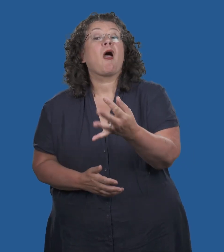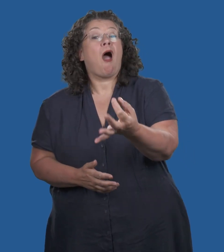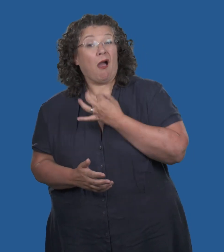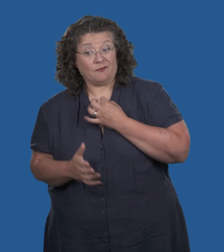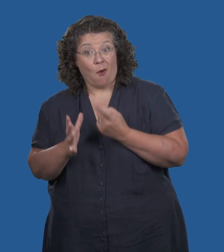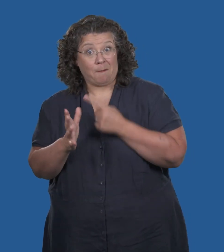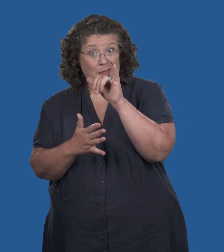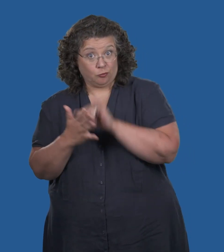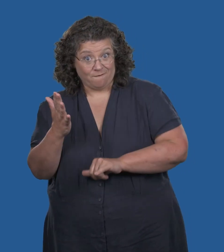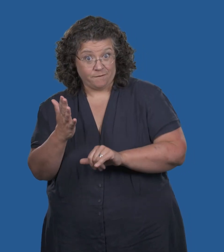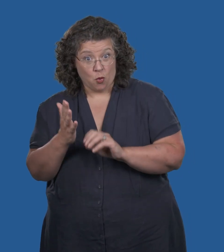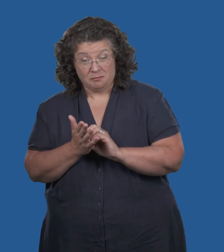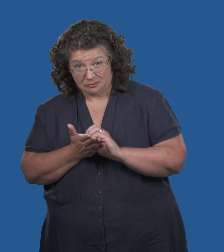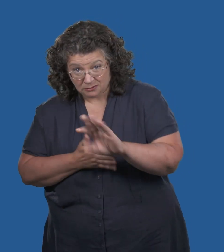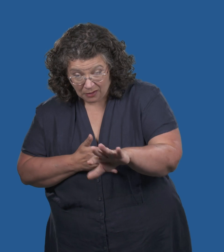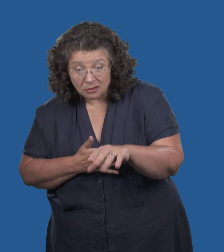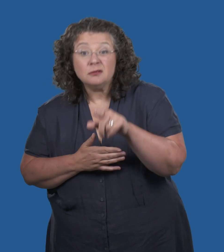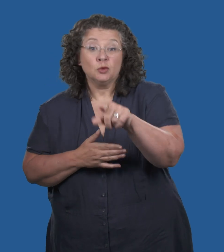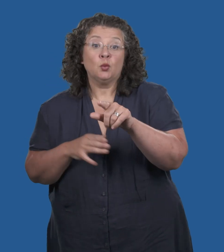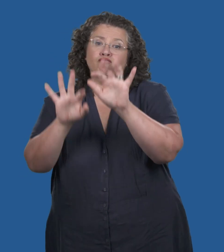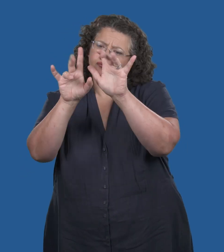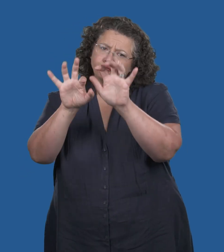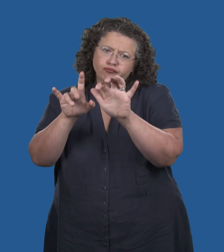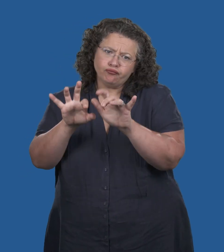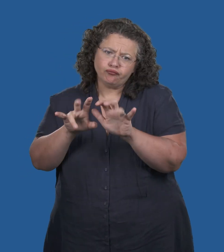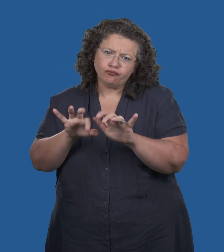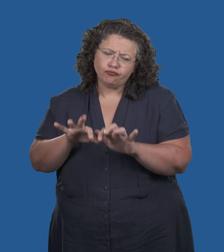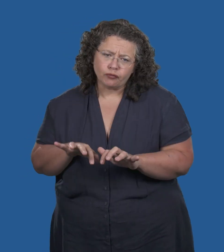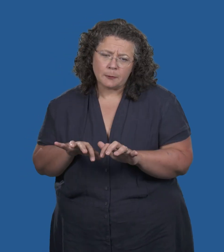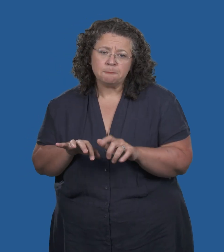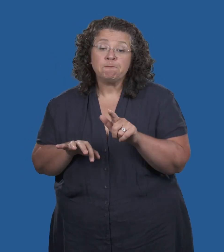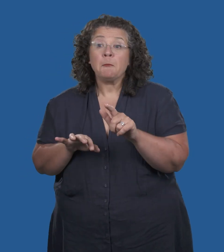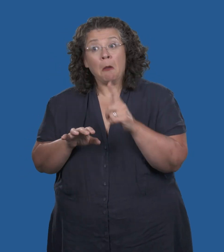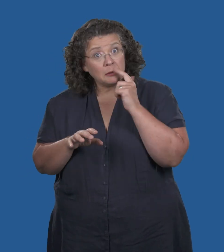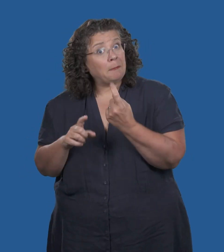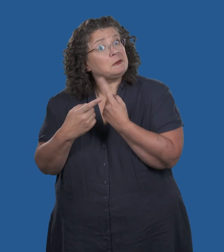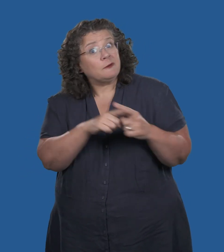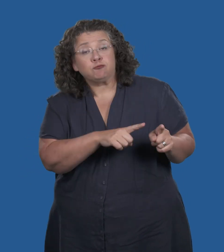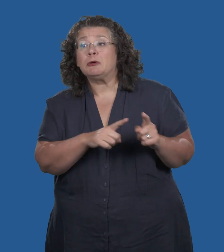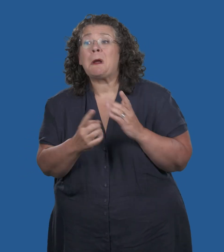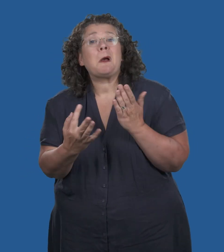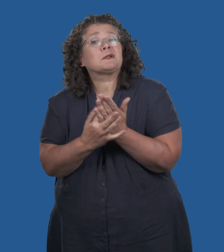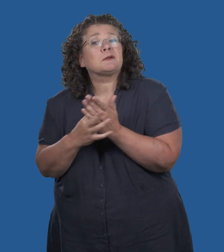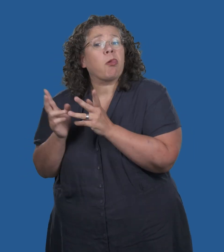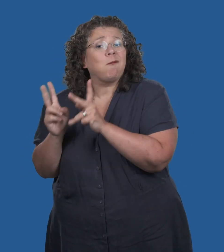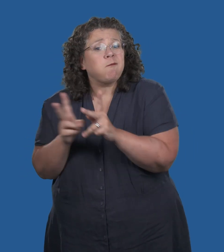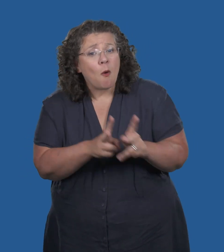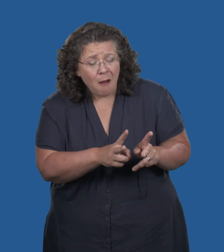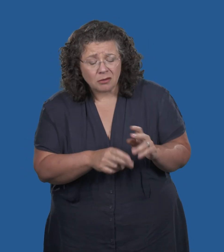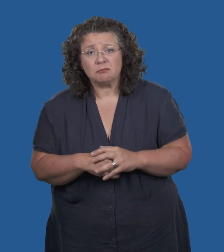To apply for assistance from the fund, you will be asked to complete an application form. The form can